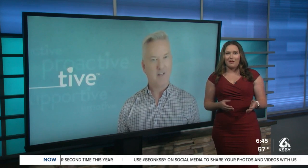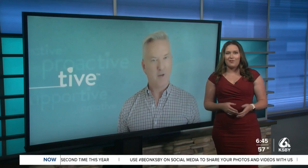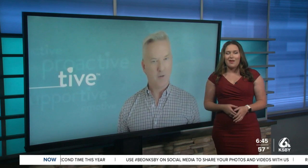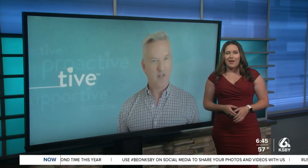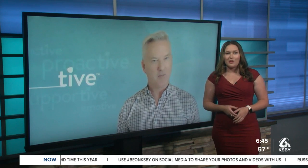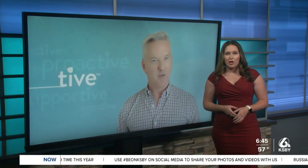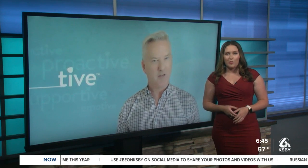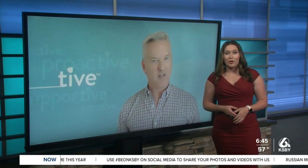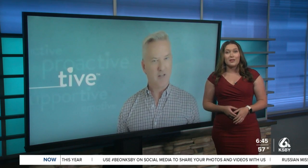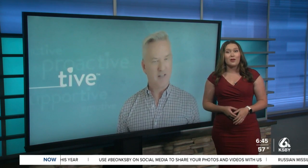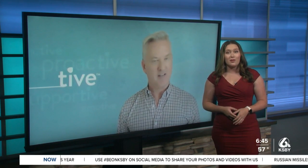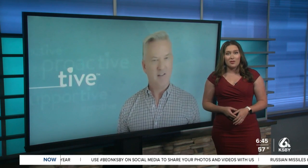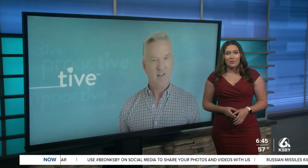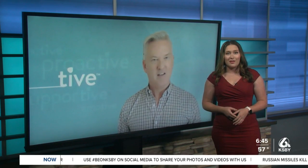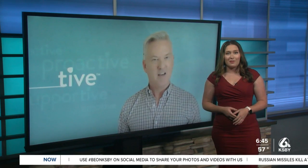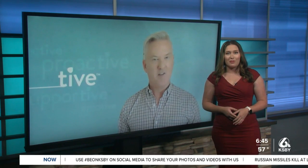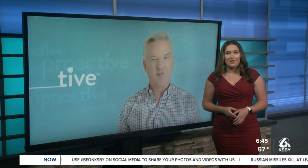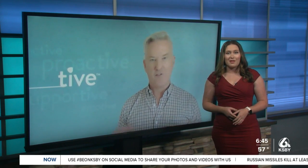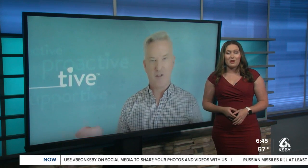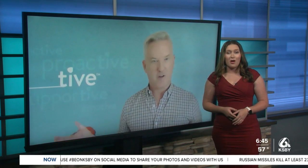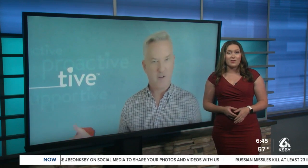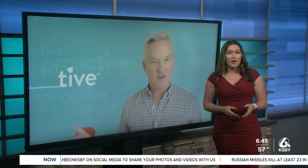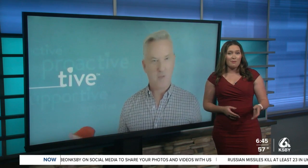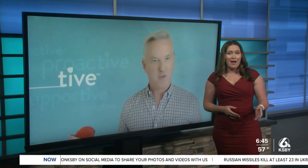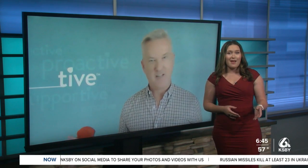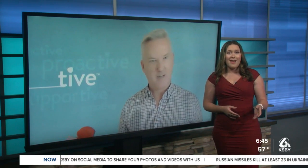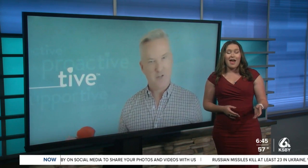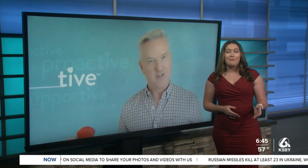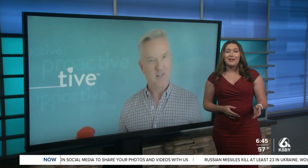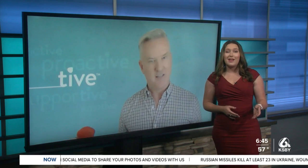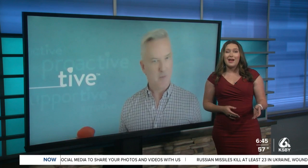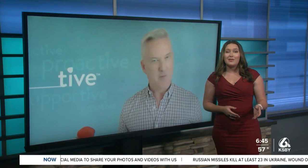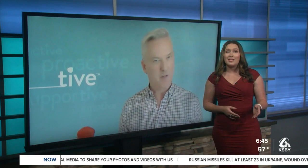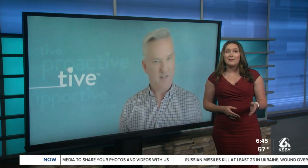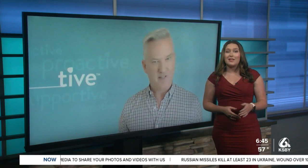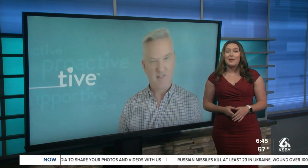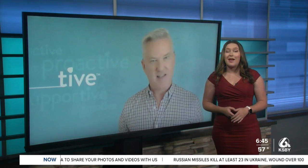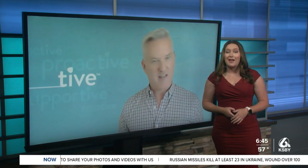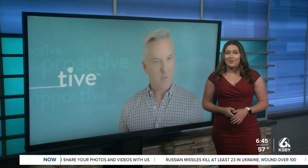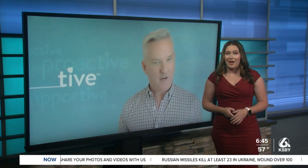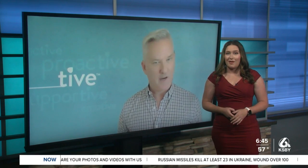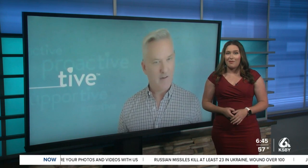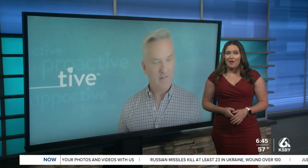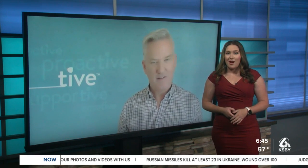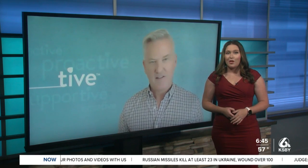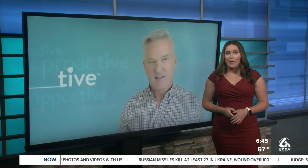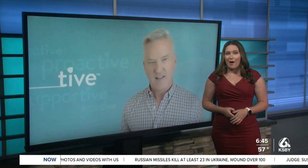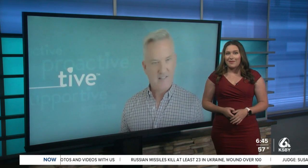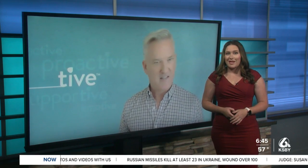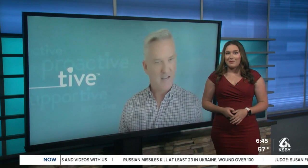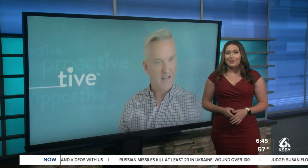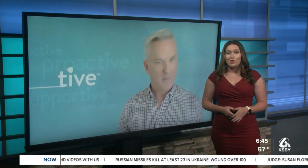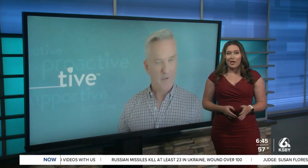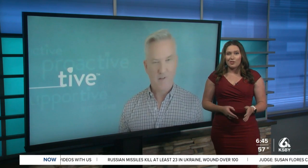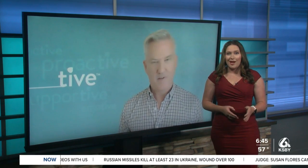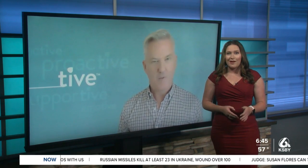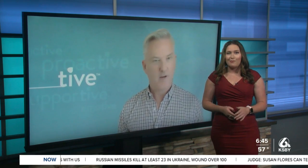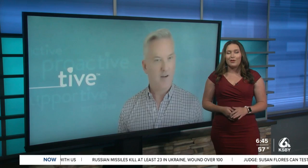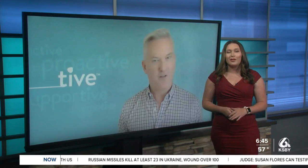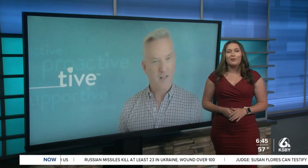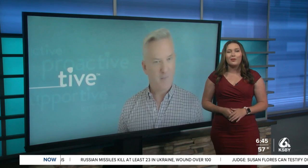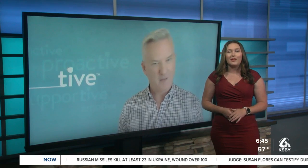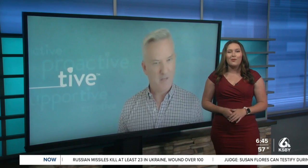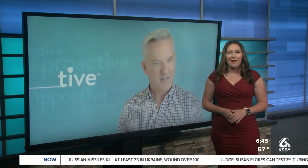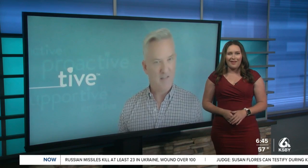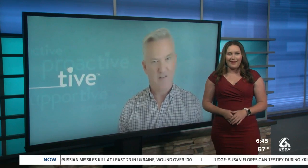not enough. An interpreter is also needed, but they can be hard to come by and many times need to be set up ahead of time. A new app is aiming to change that